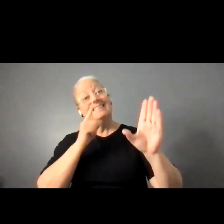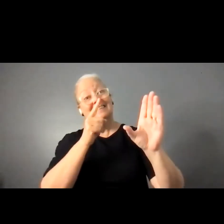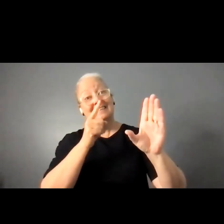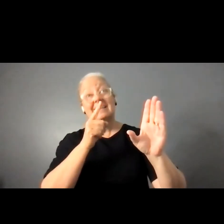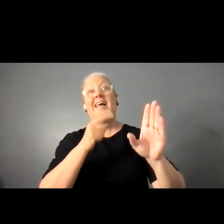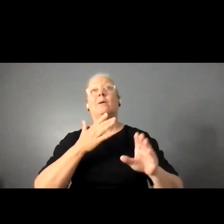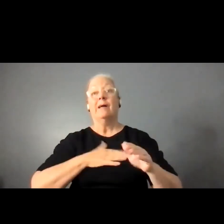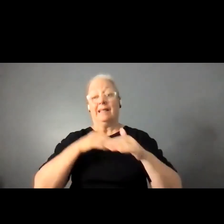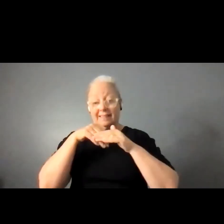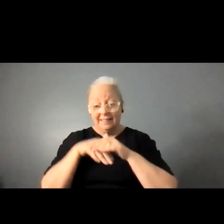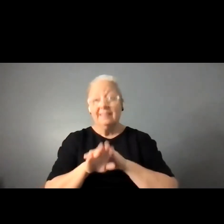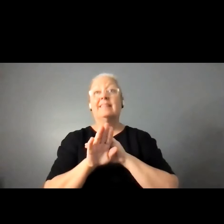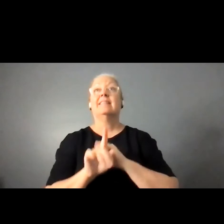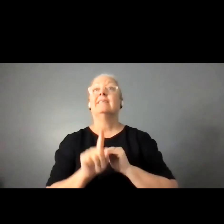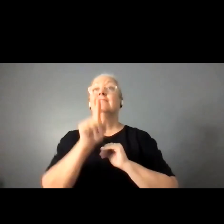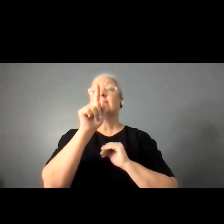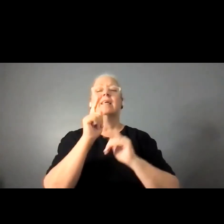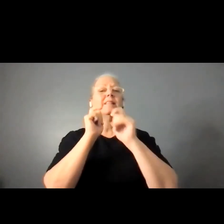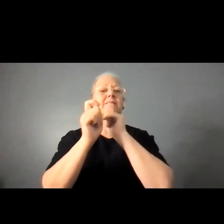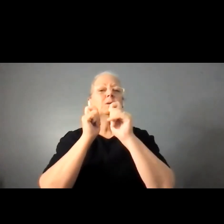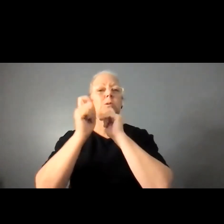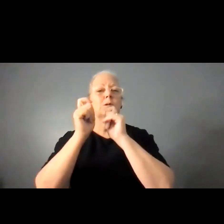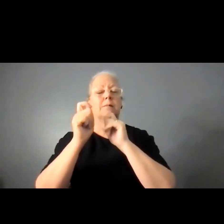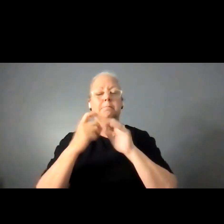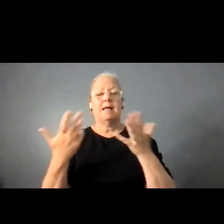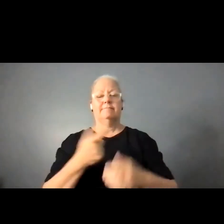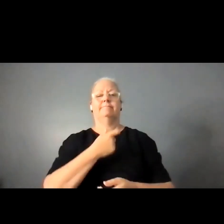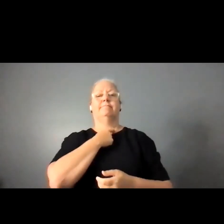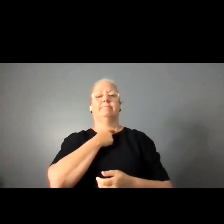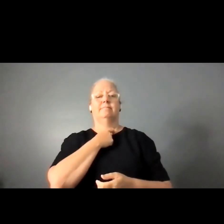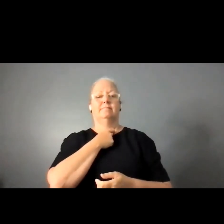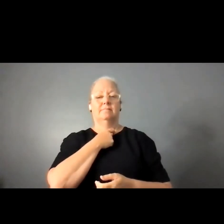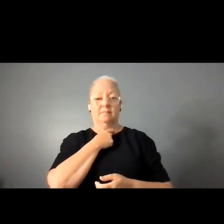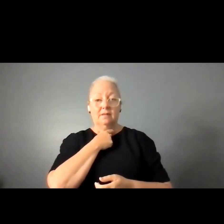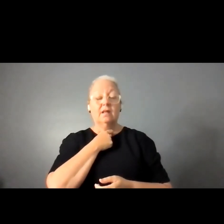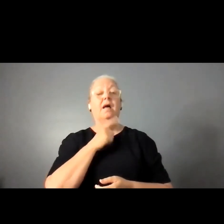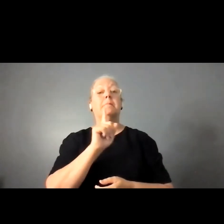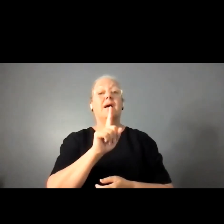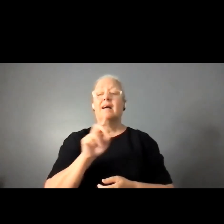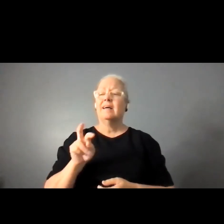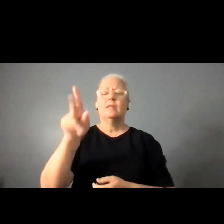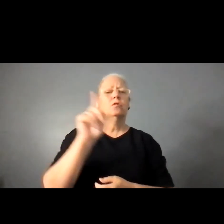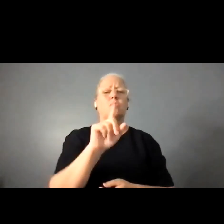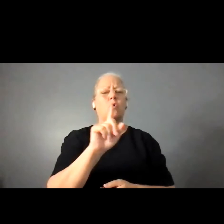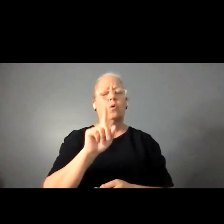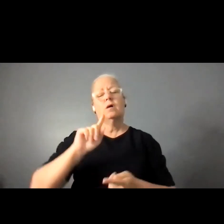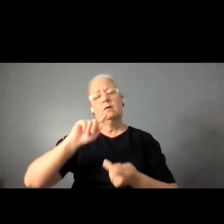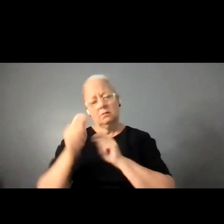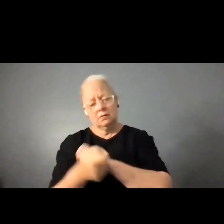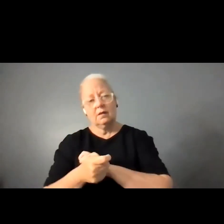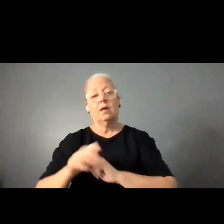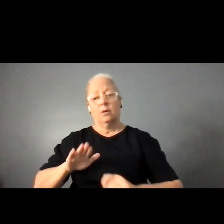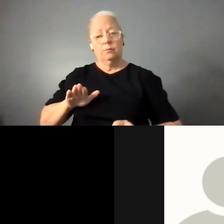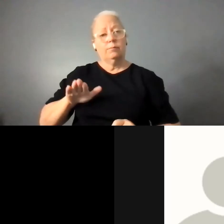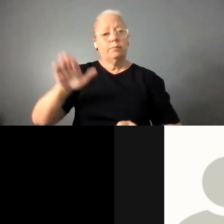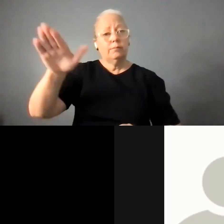Let's imagine now that instead of that ladder, there was a ramp. Stairs, then I do not have that disability